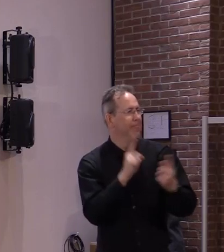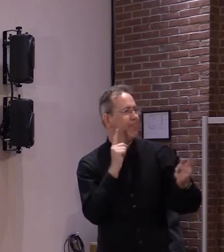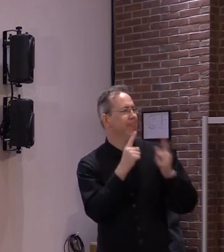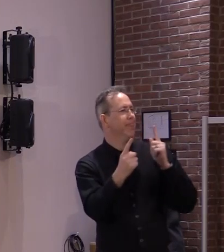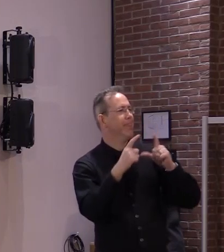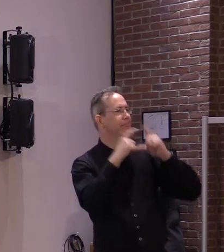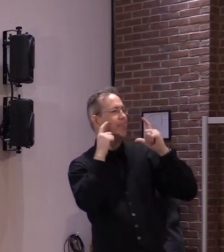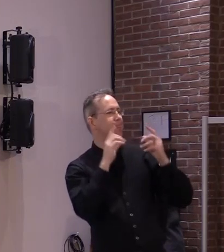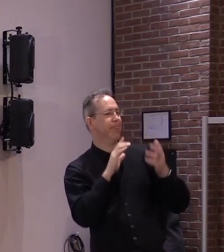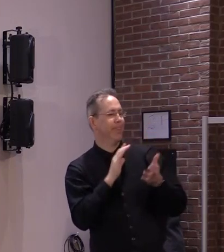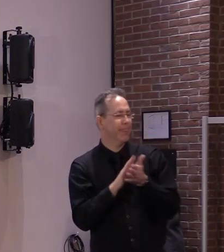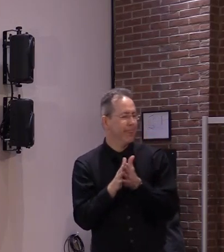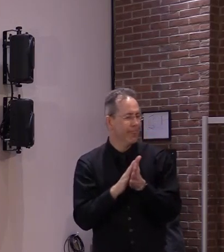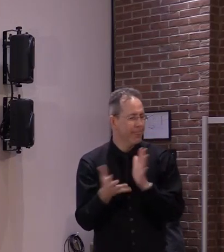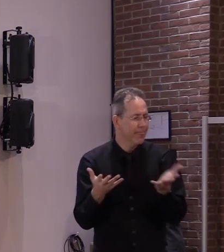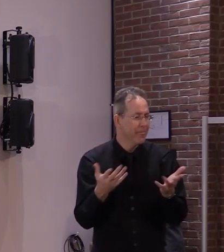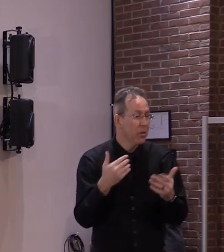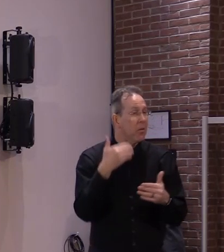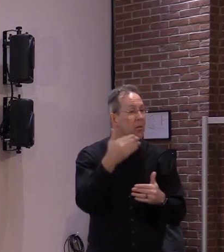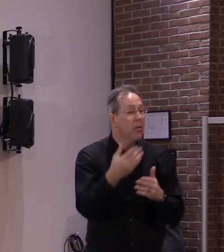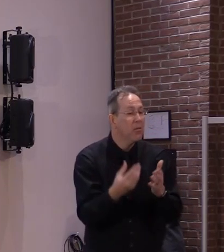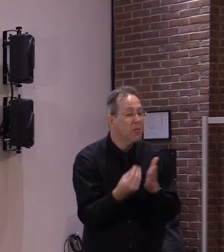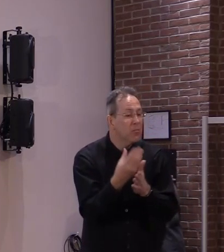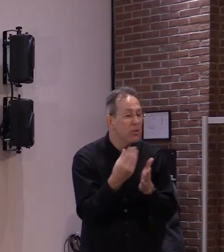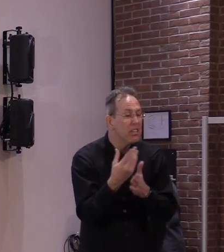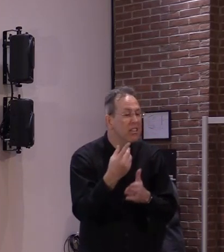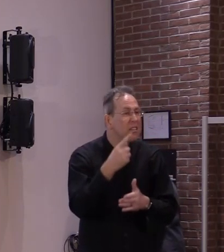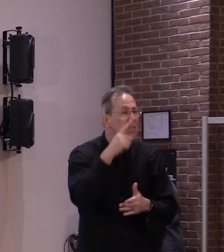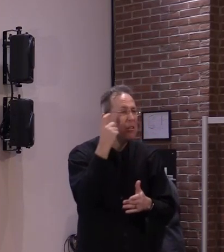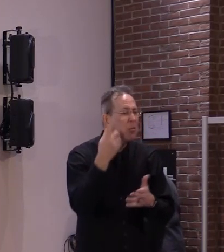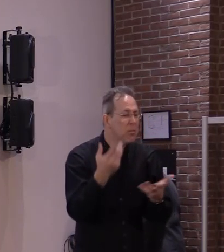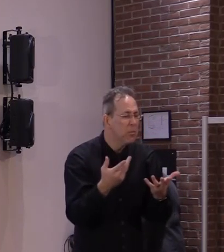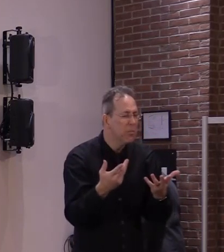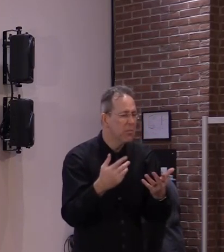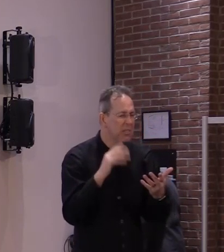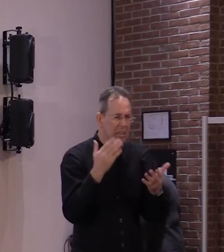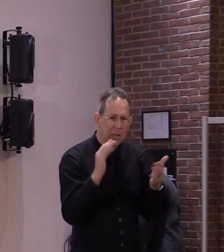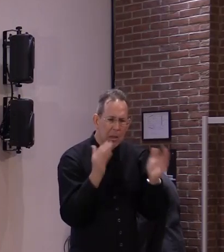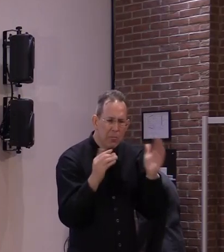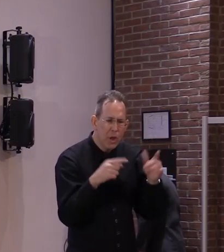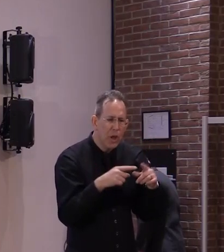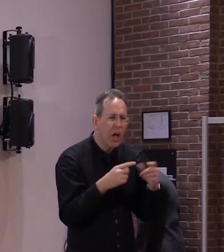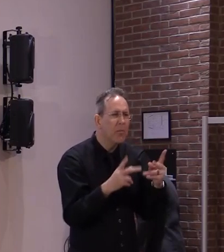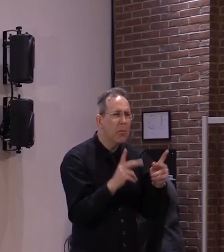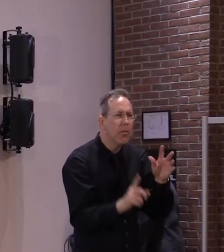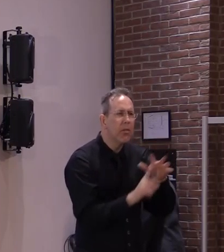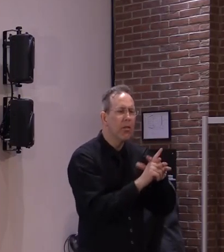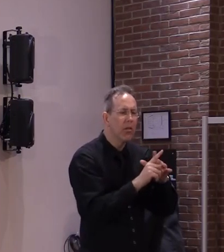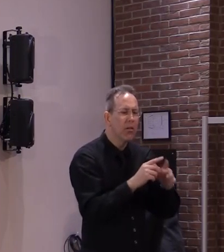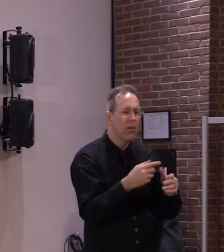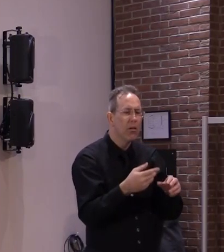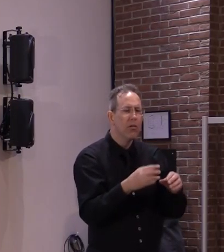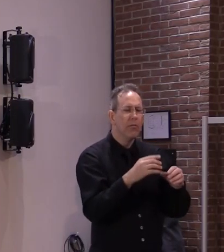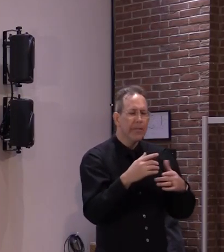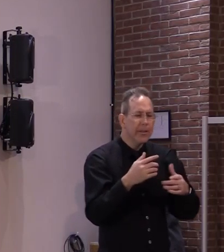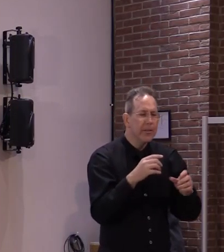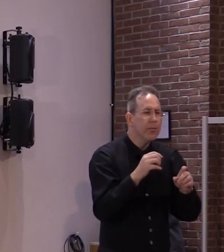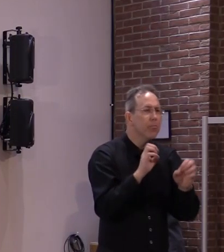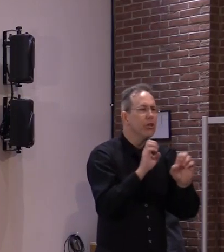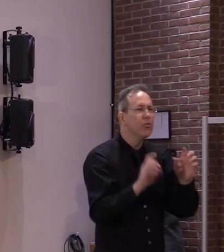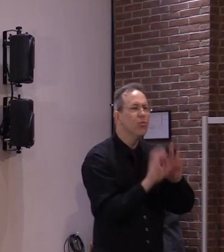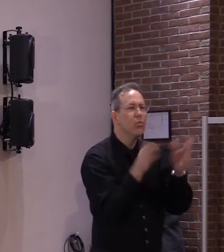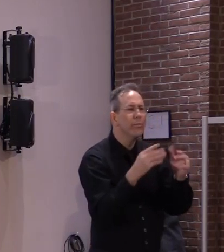settings with appropriate symptoms of flu or COVID. And it was very, very, very low. So we certainly don't